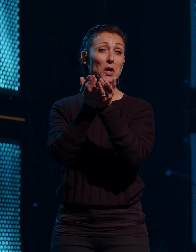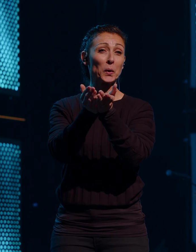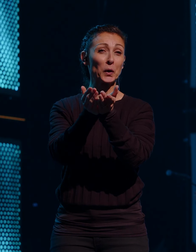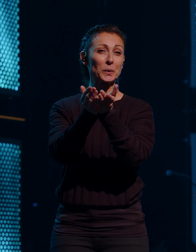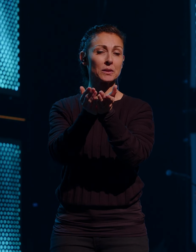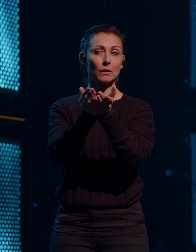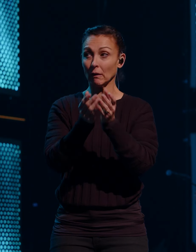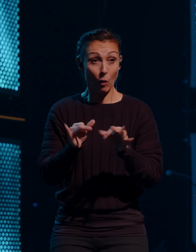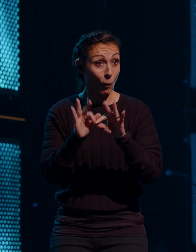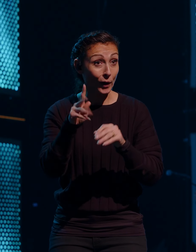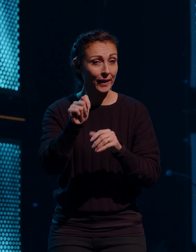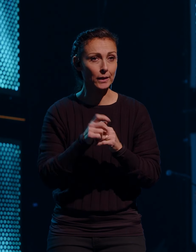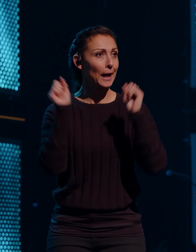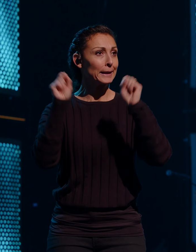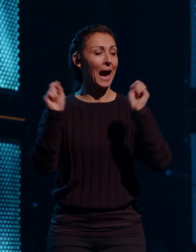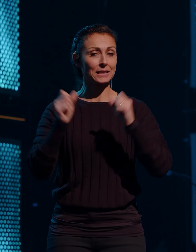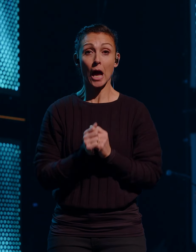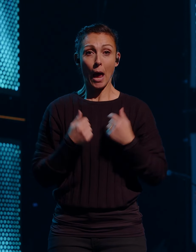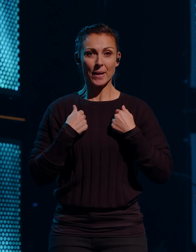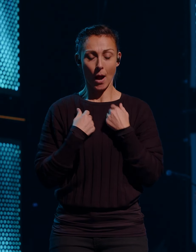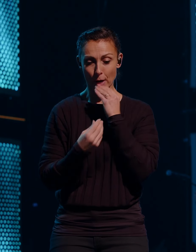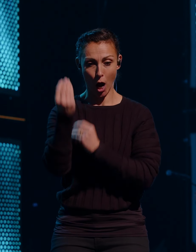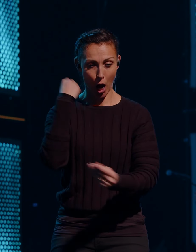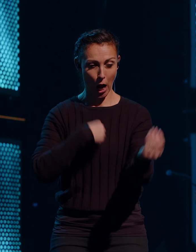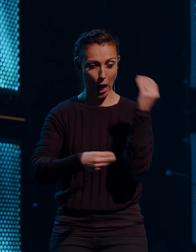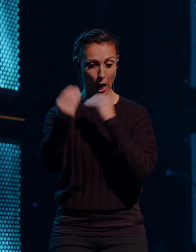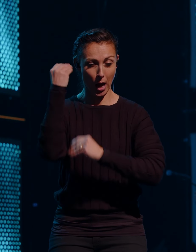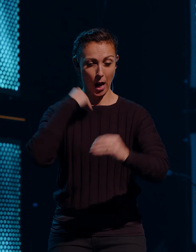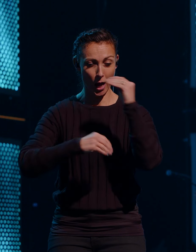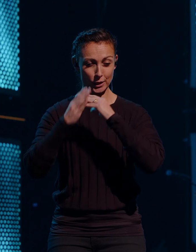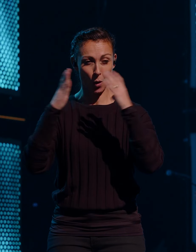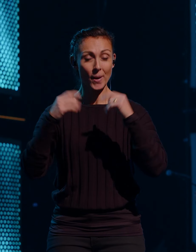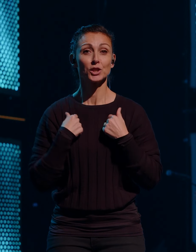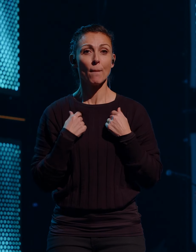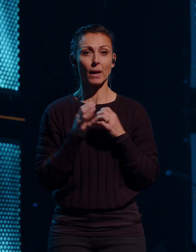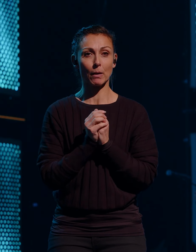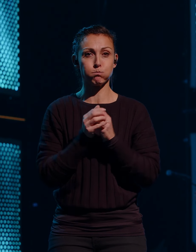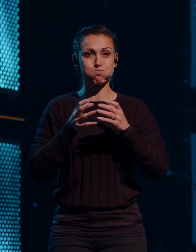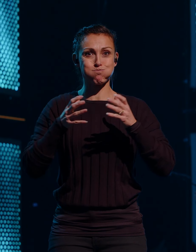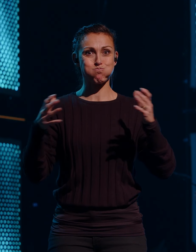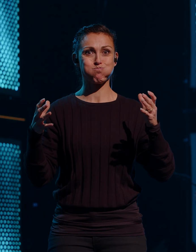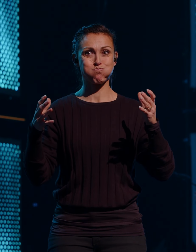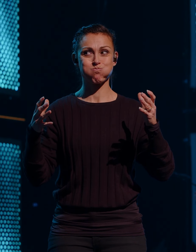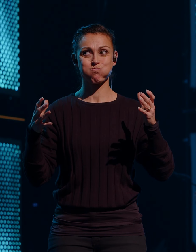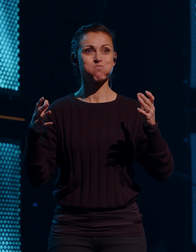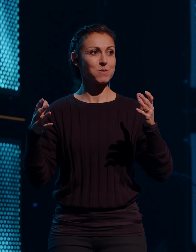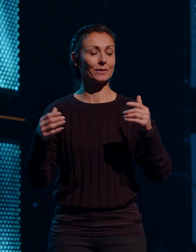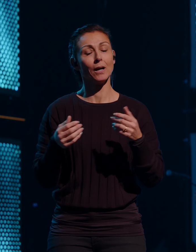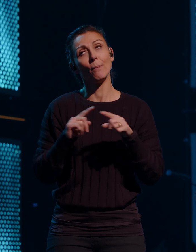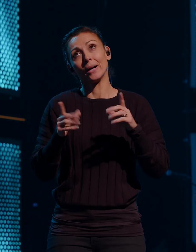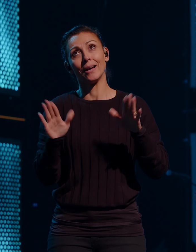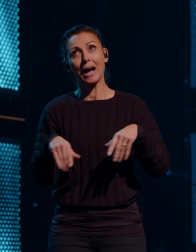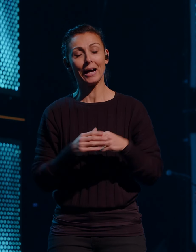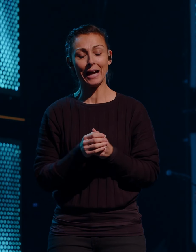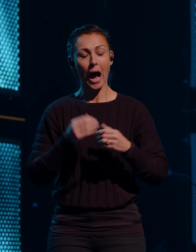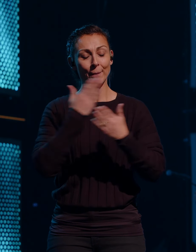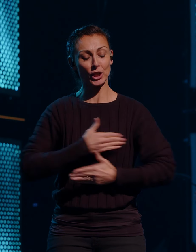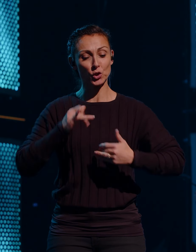every bite, I'm earning my money back. It will be worth it. Is it worth it to go to the Angels game this year?